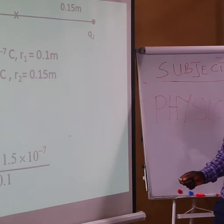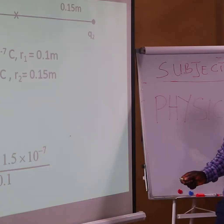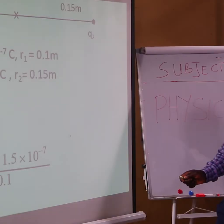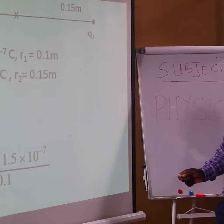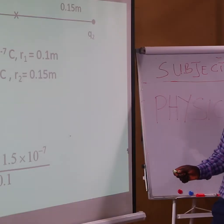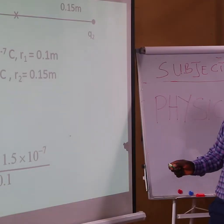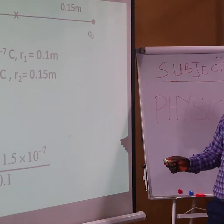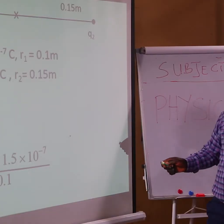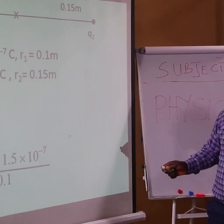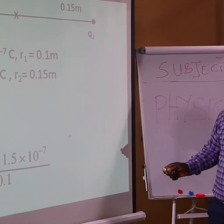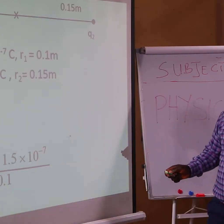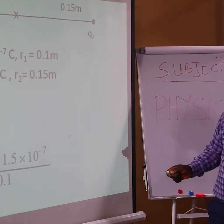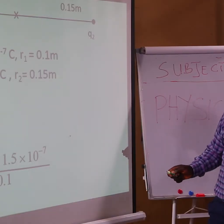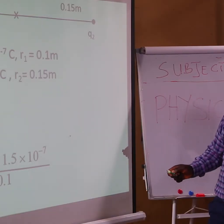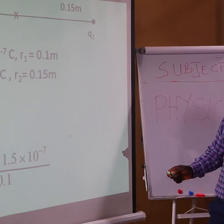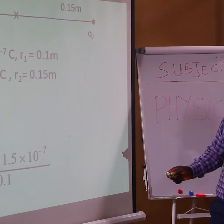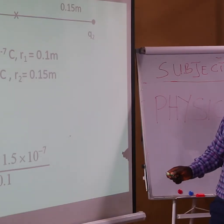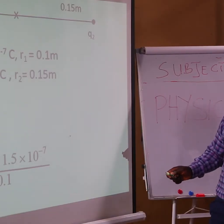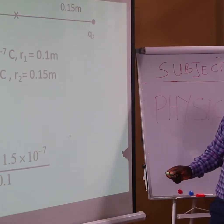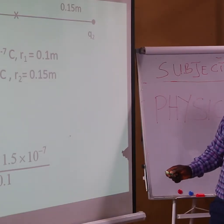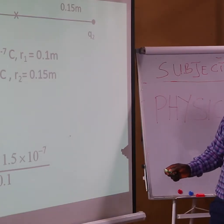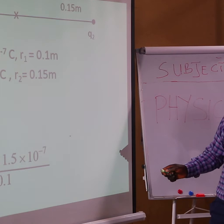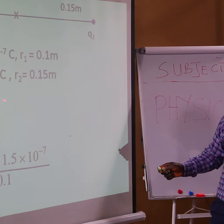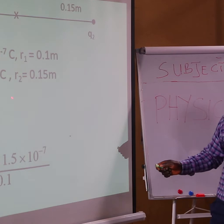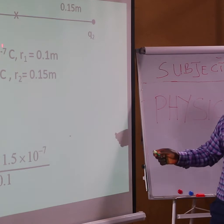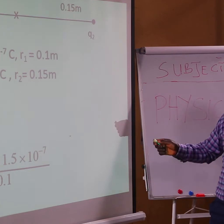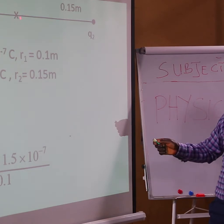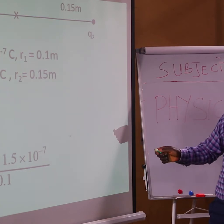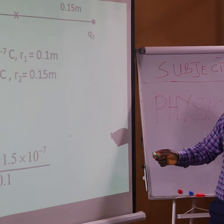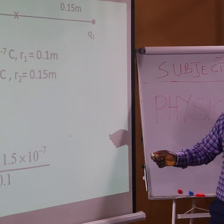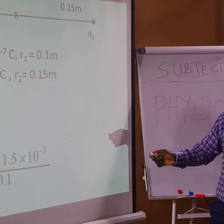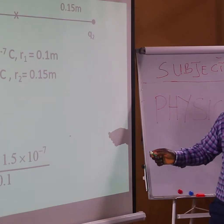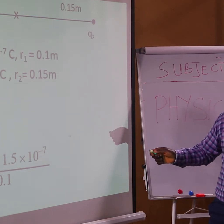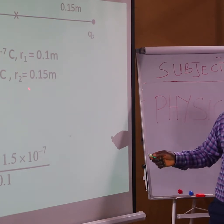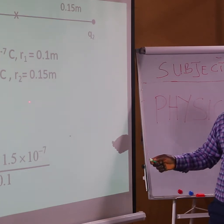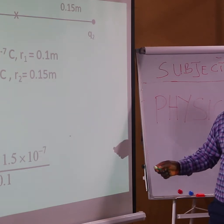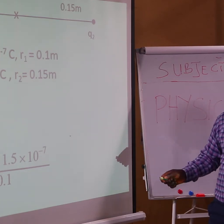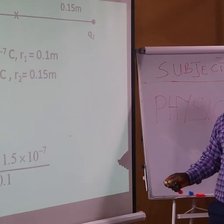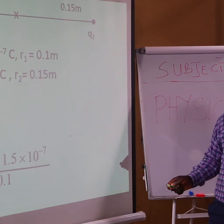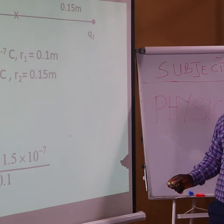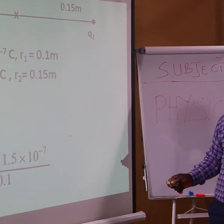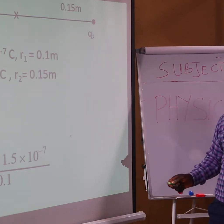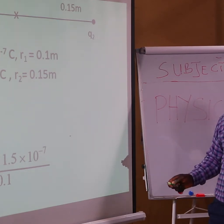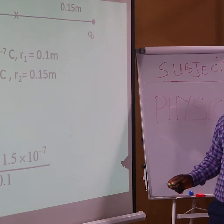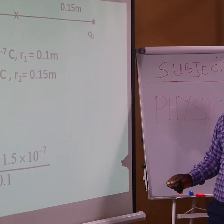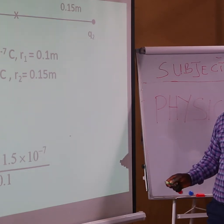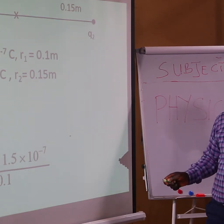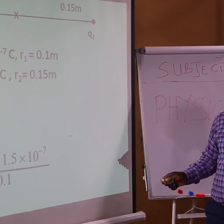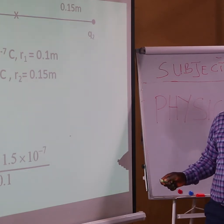0.15 meter. Now, calculating V1 due to Q1, we will have